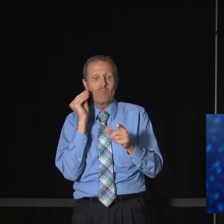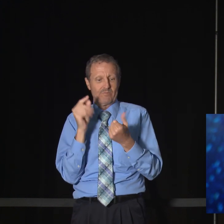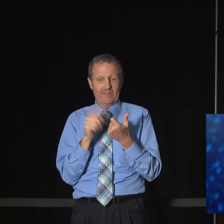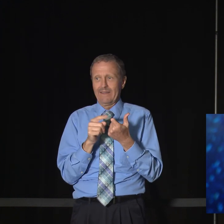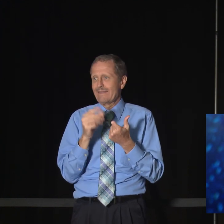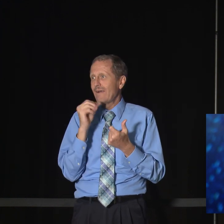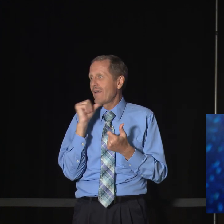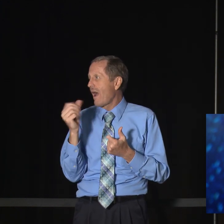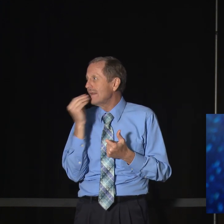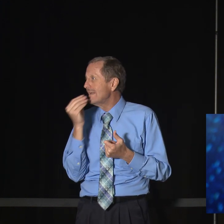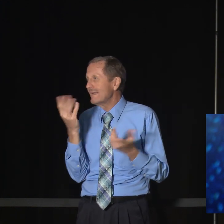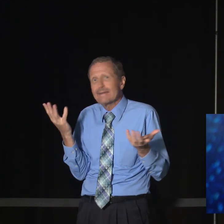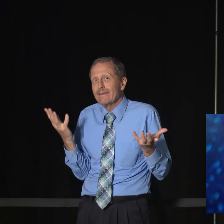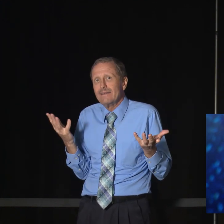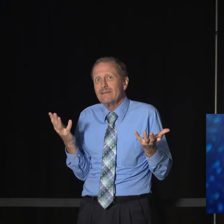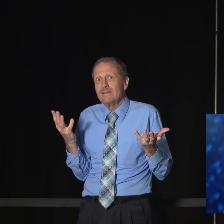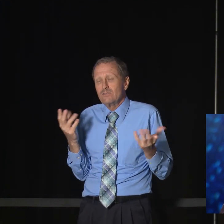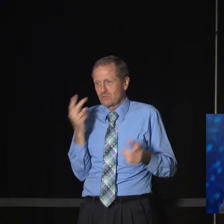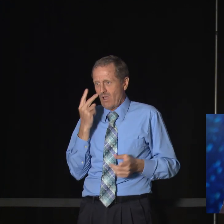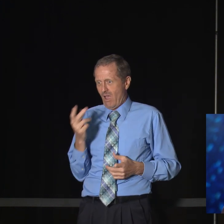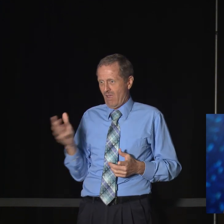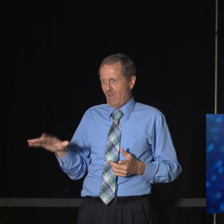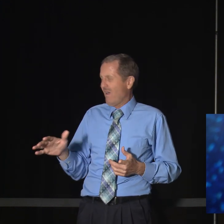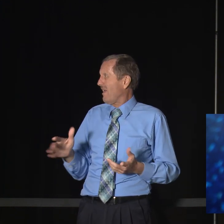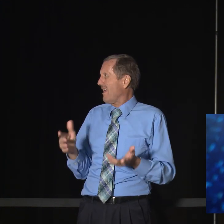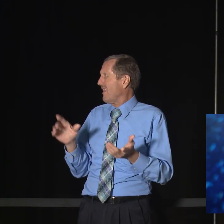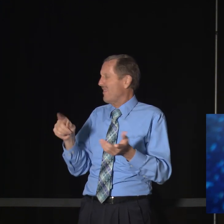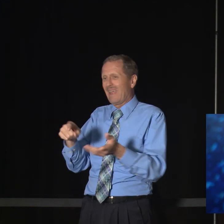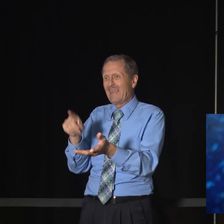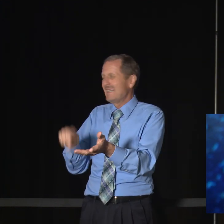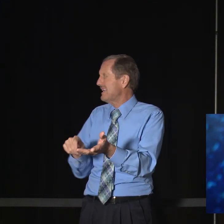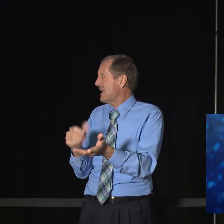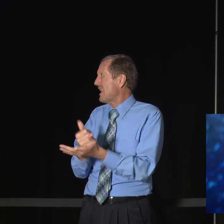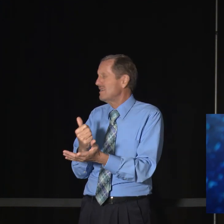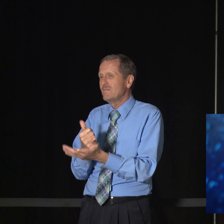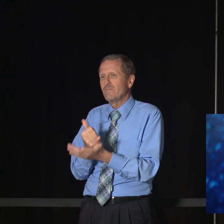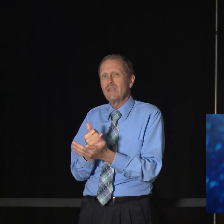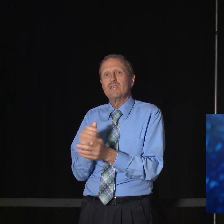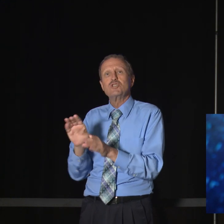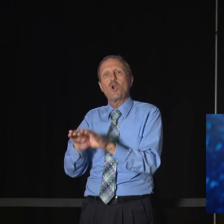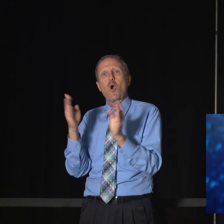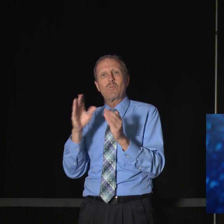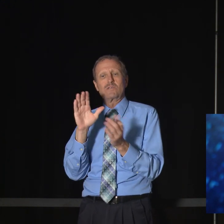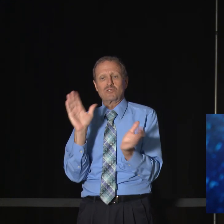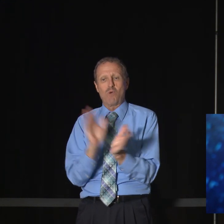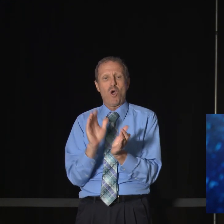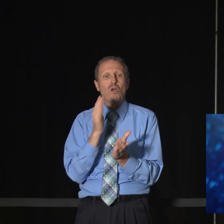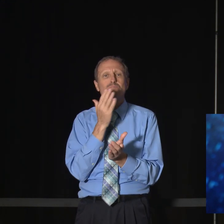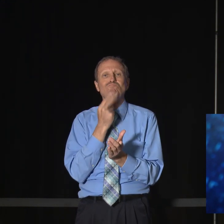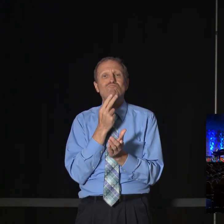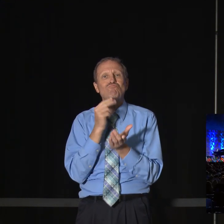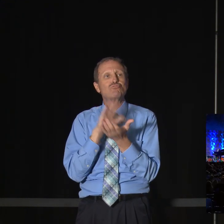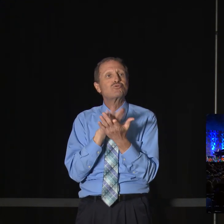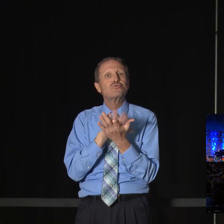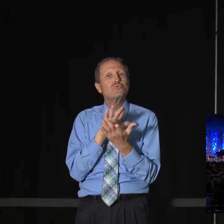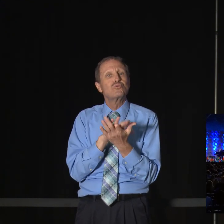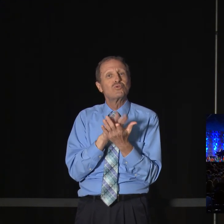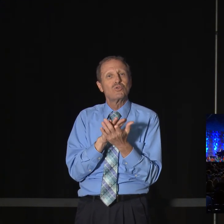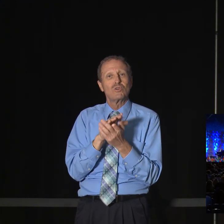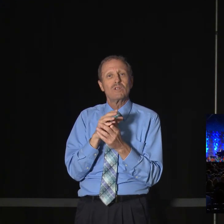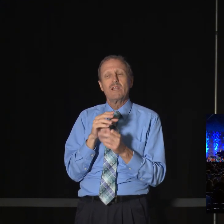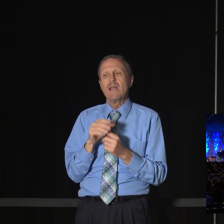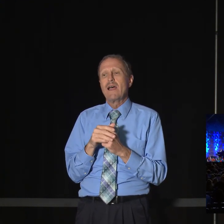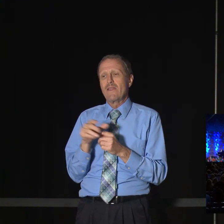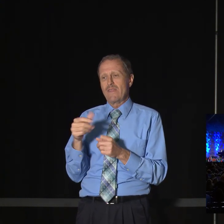eating anywhere. So she saw the need, and she opened a little school called Benjamin School, where they're